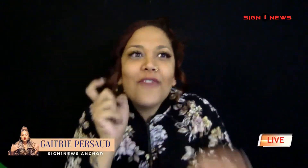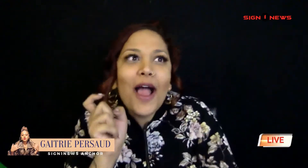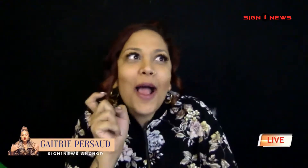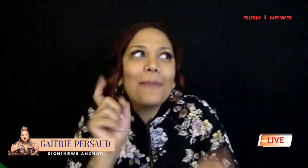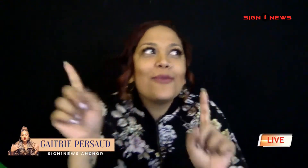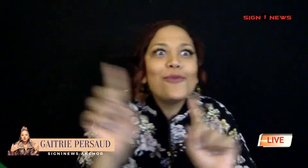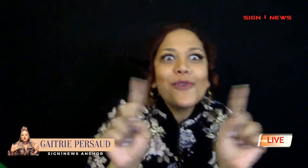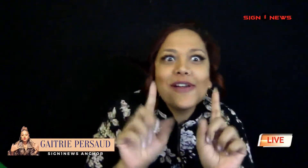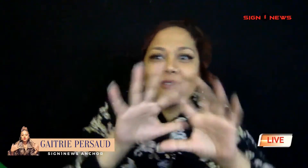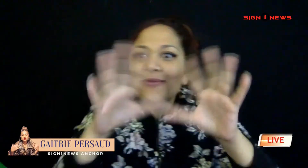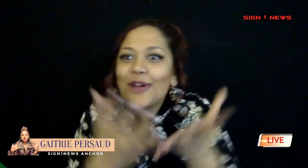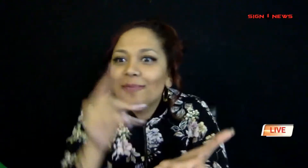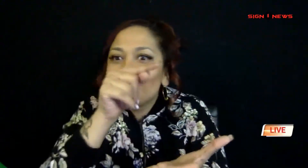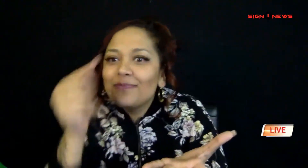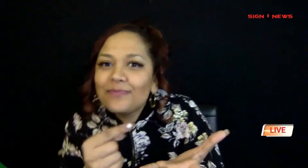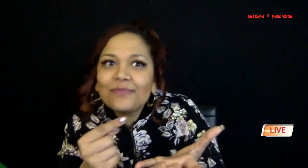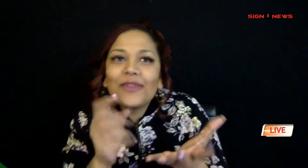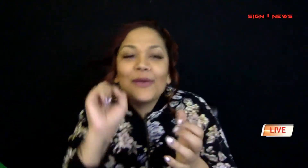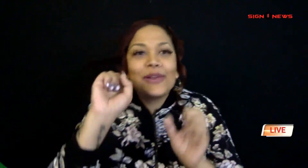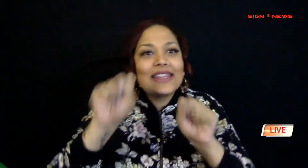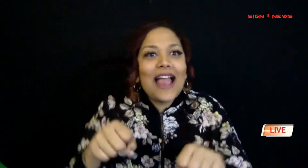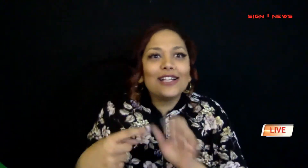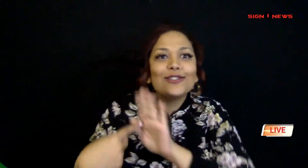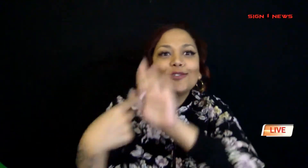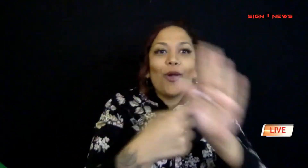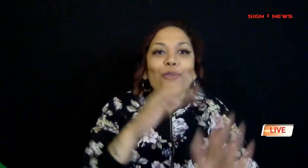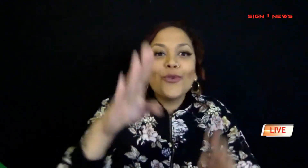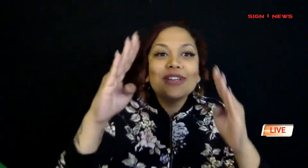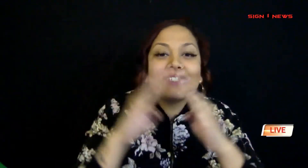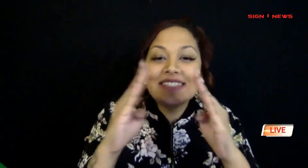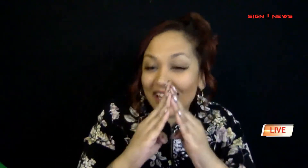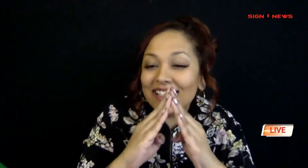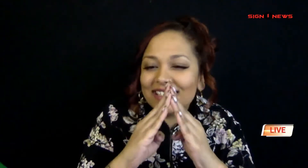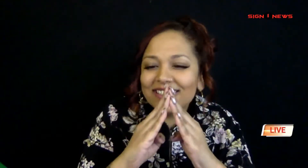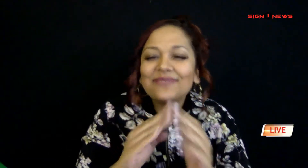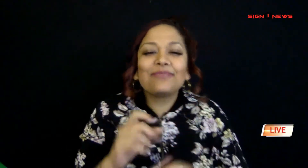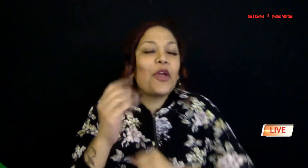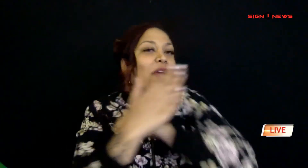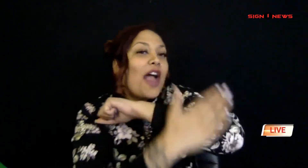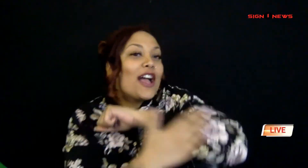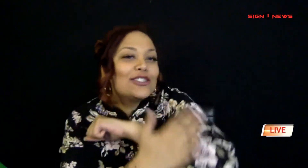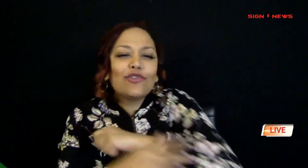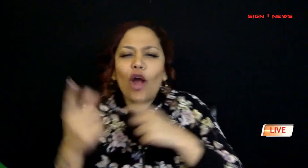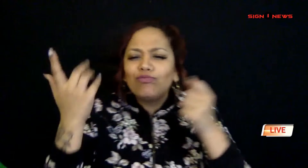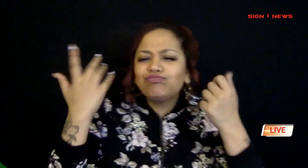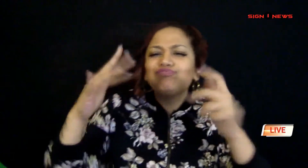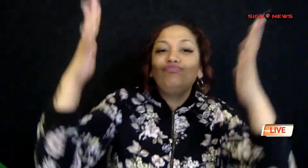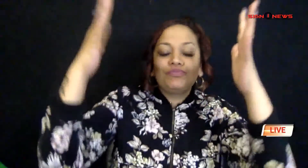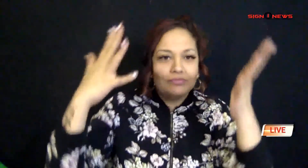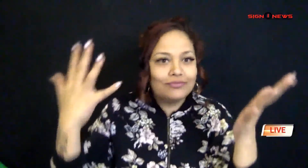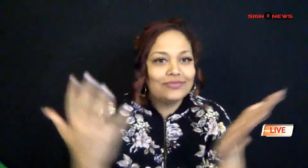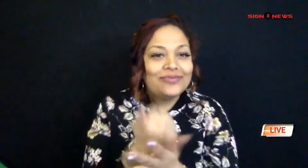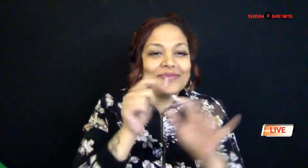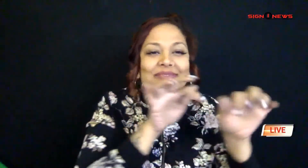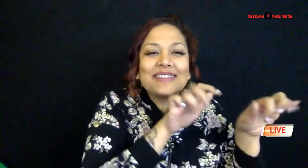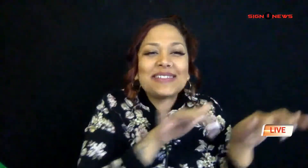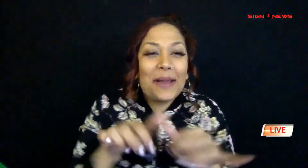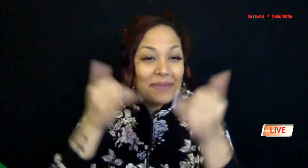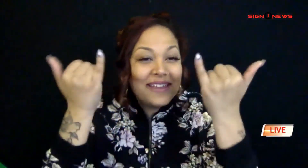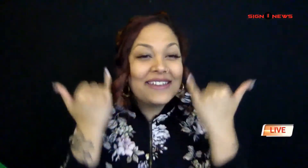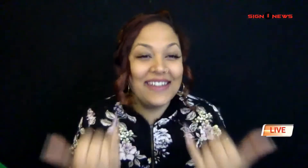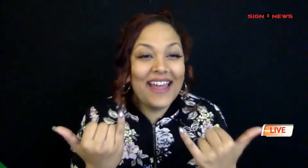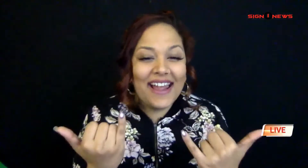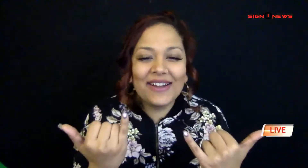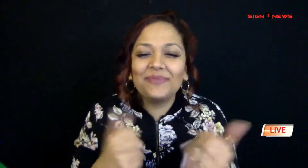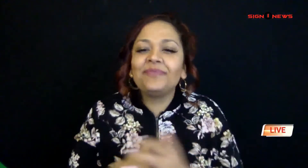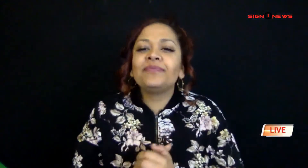you guys know what to do. Let us know where you're watching us from so we can give your city, your state, or your